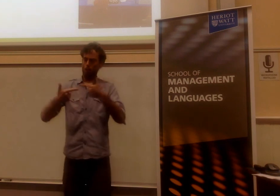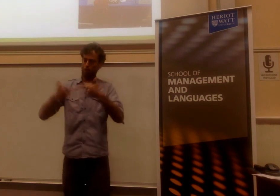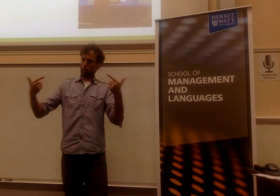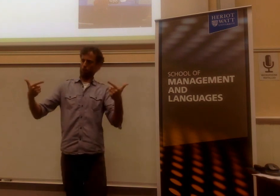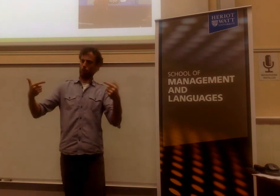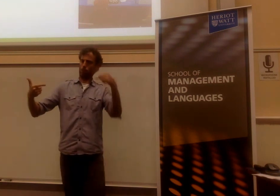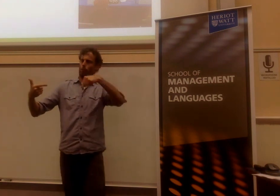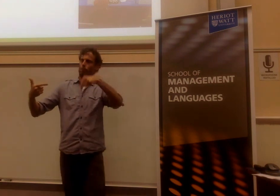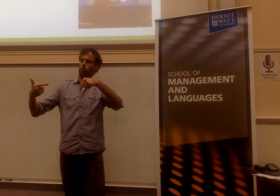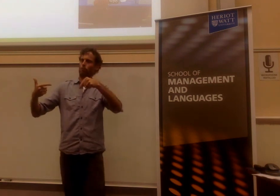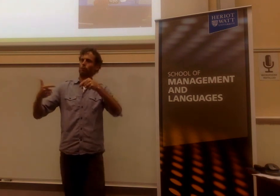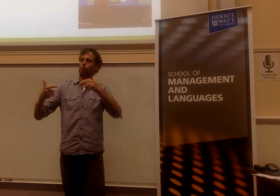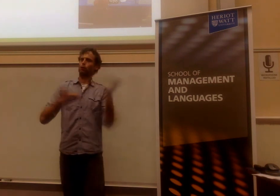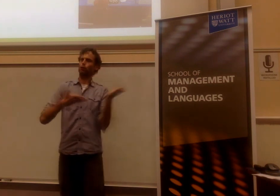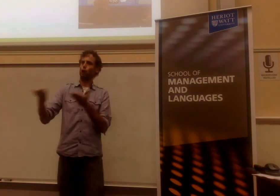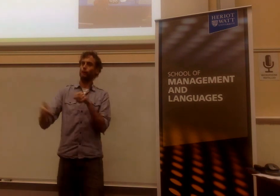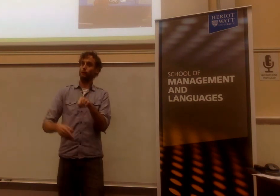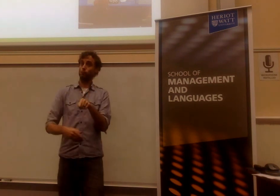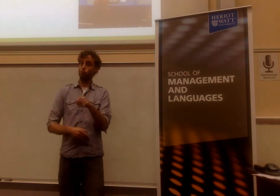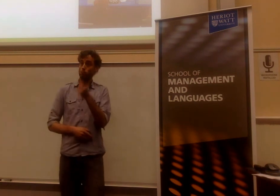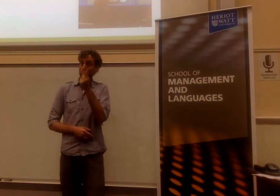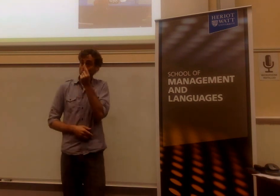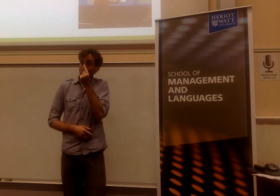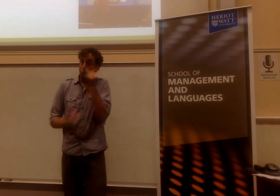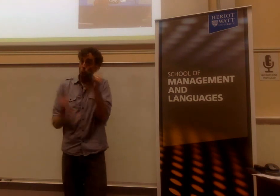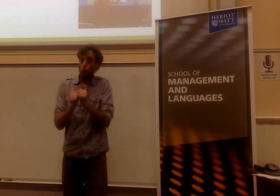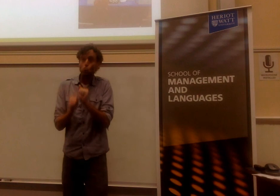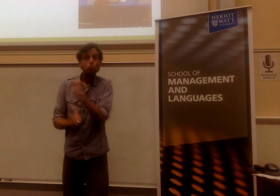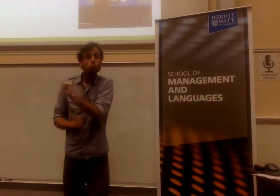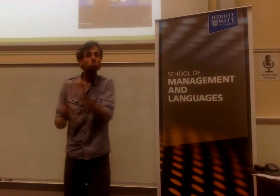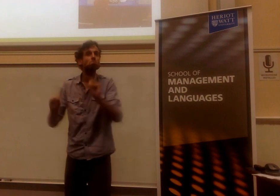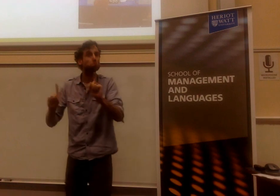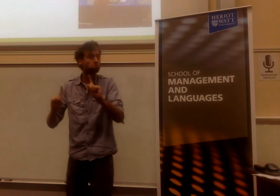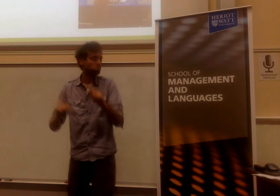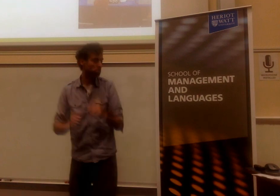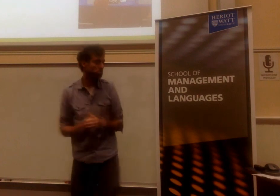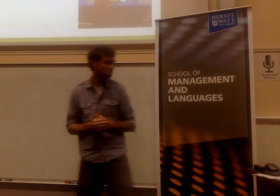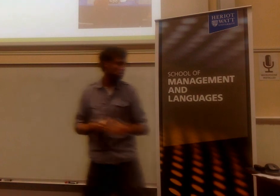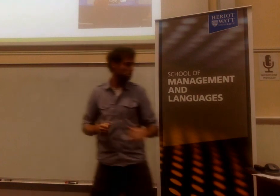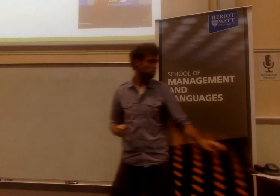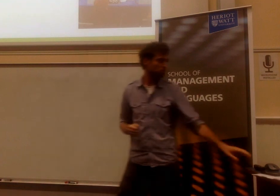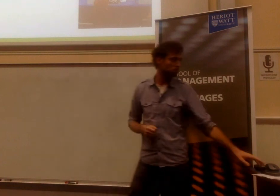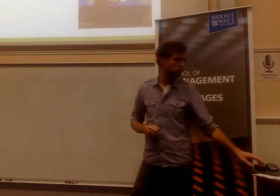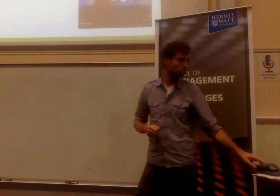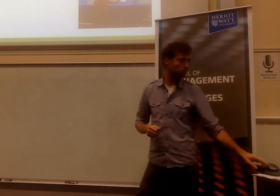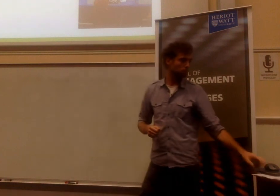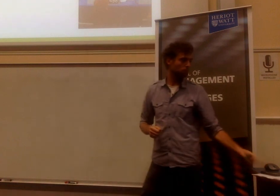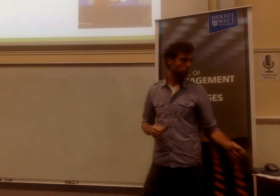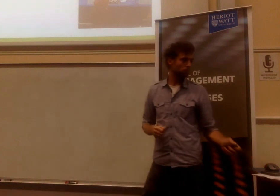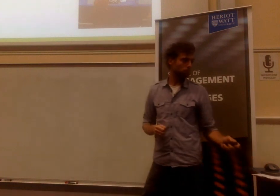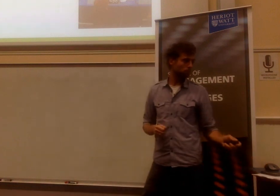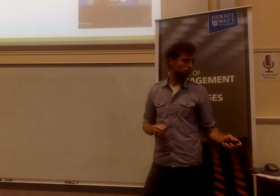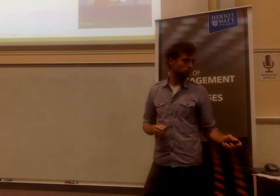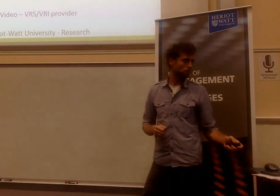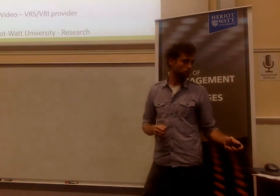proof of concept project, to trial a service and see whether it would be suitable to roll out